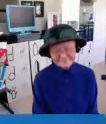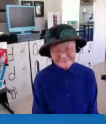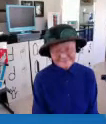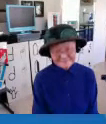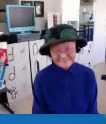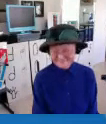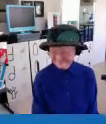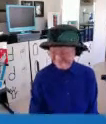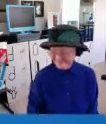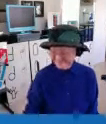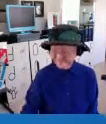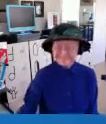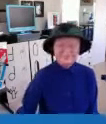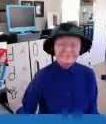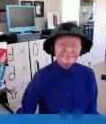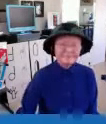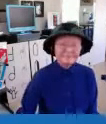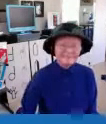perspective.